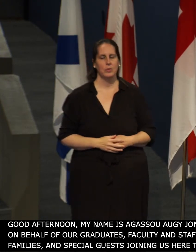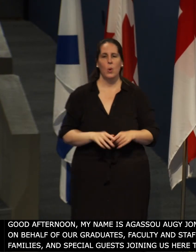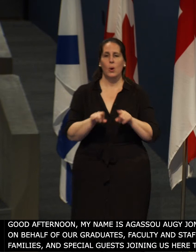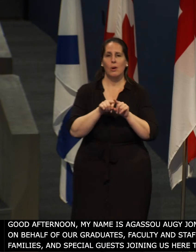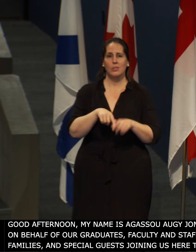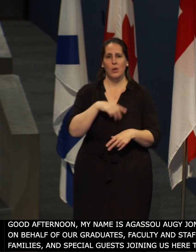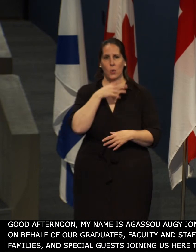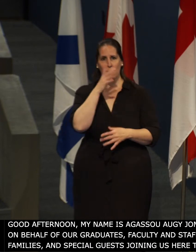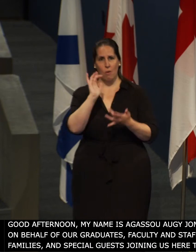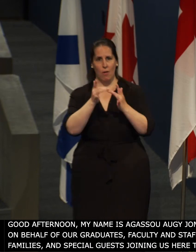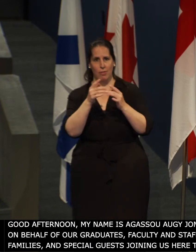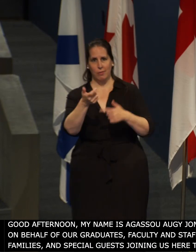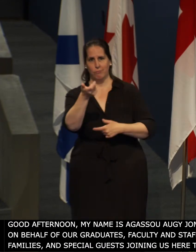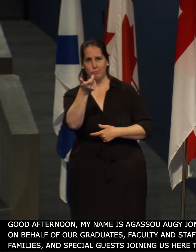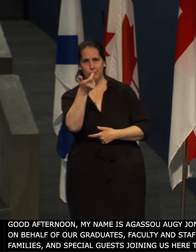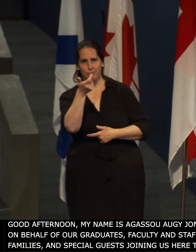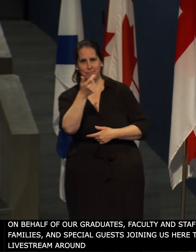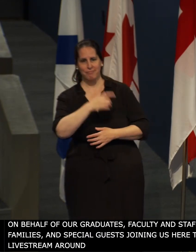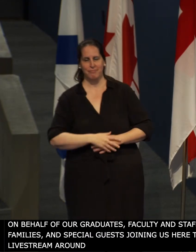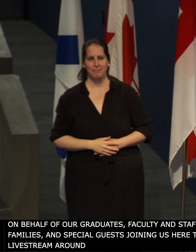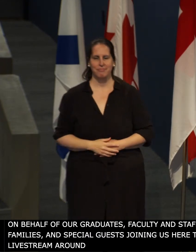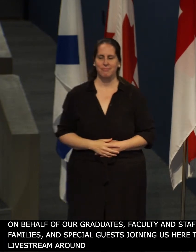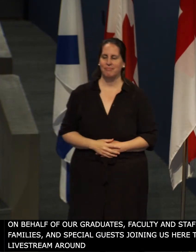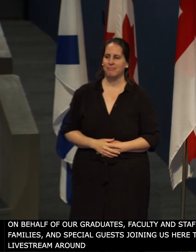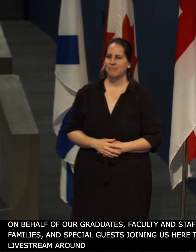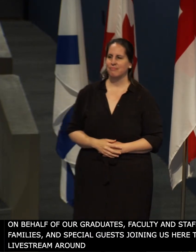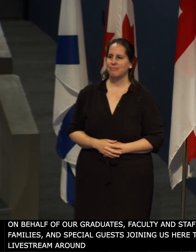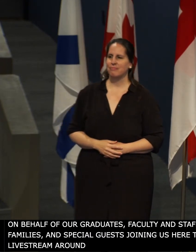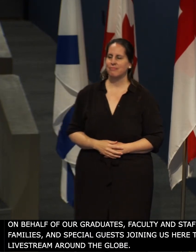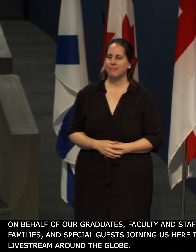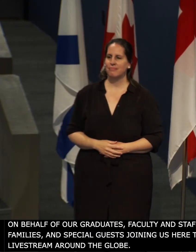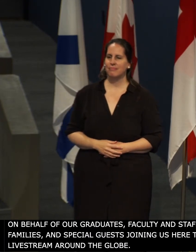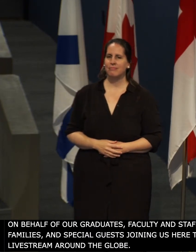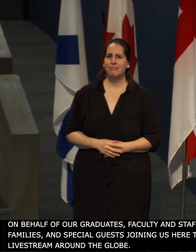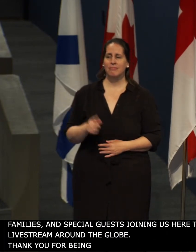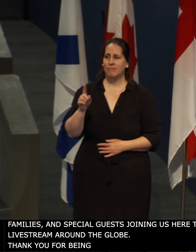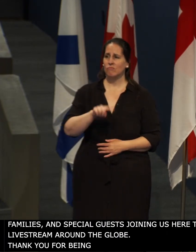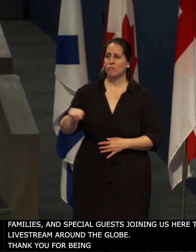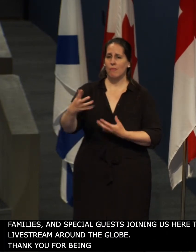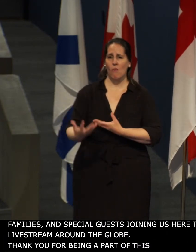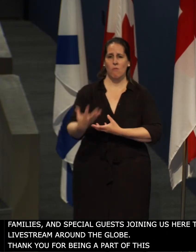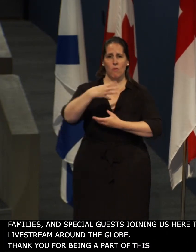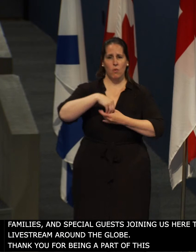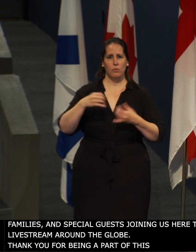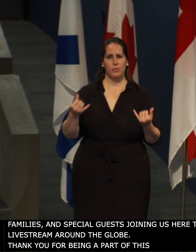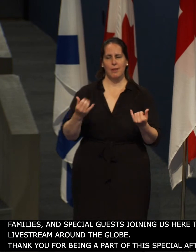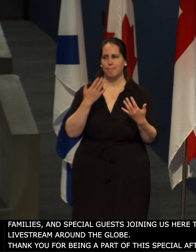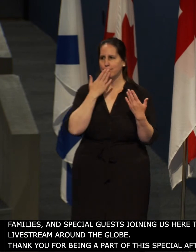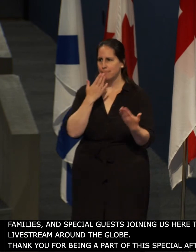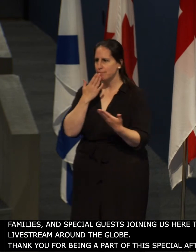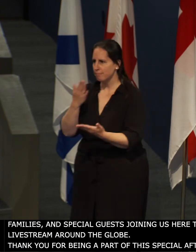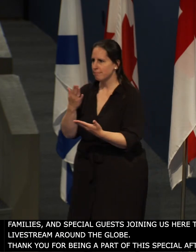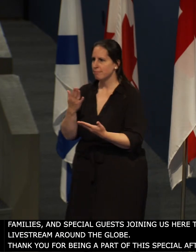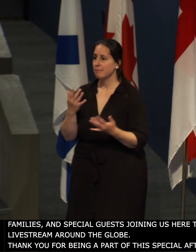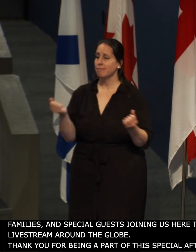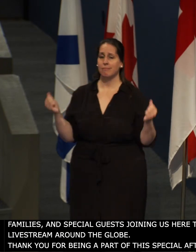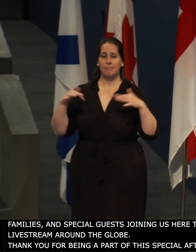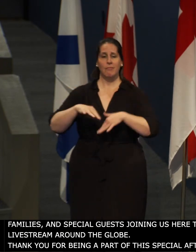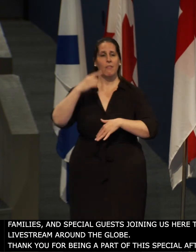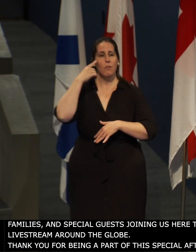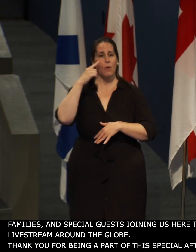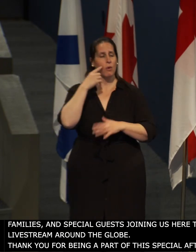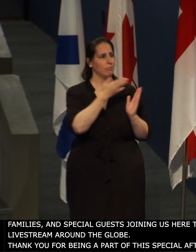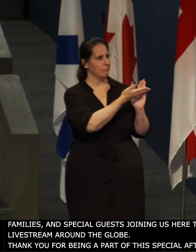live stream around the globe. Thank you for being a part of this special afternoon as we celebrate our amazing class